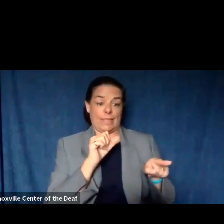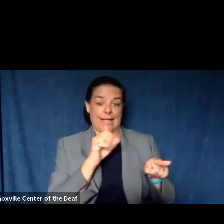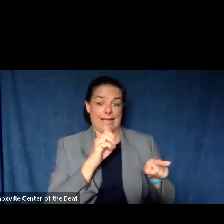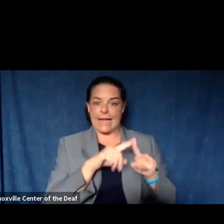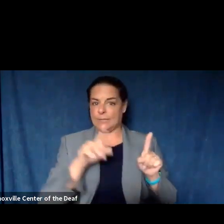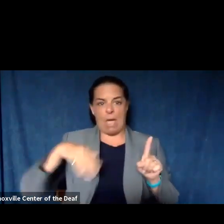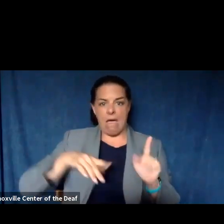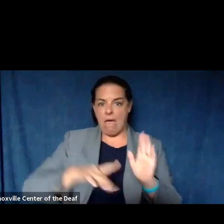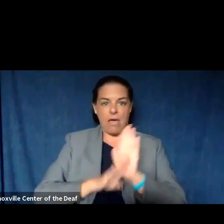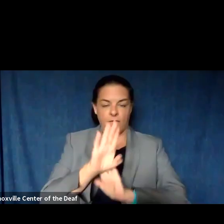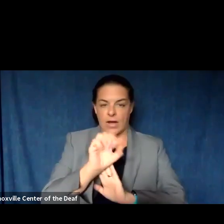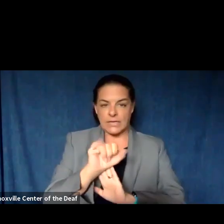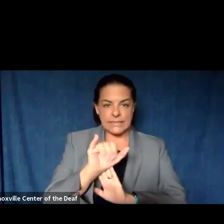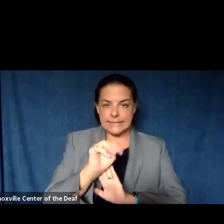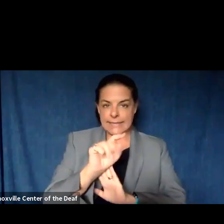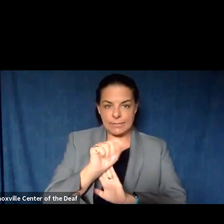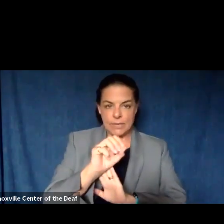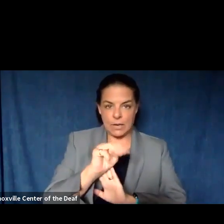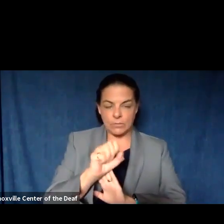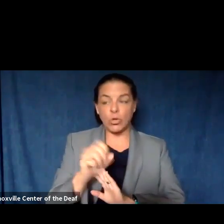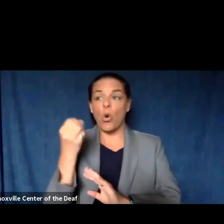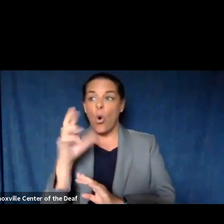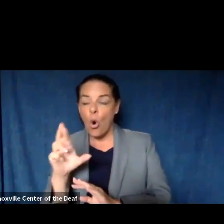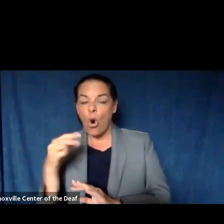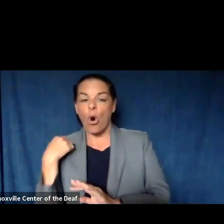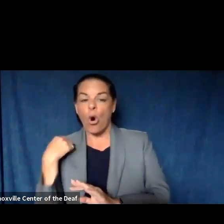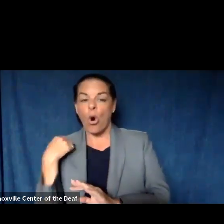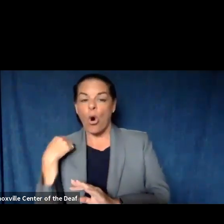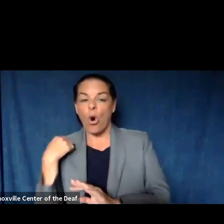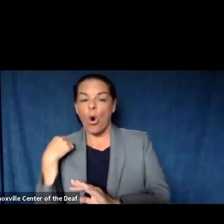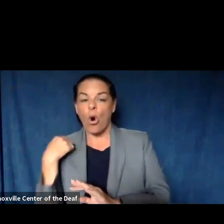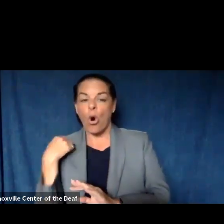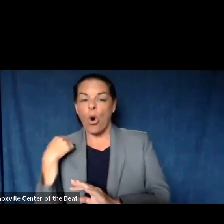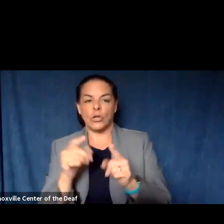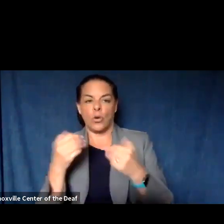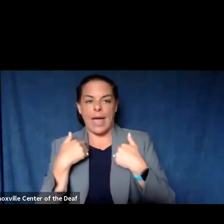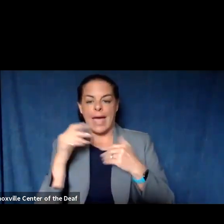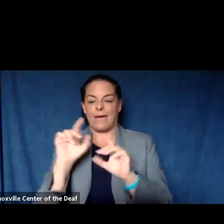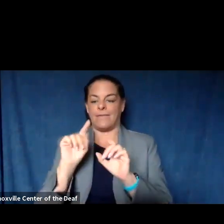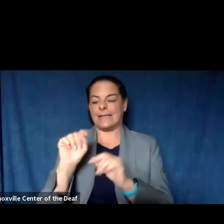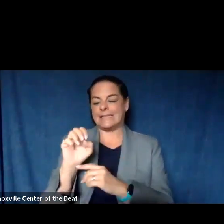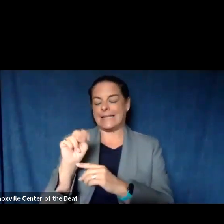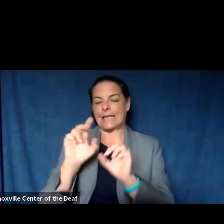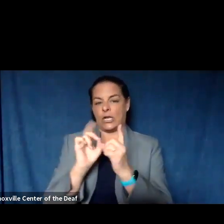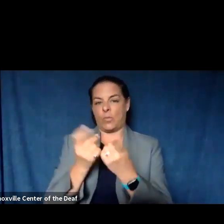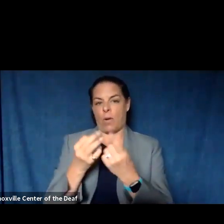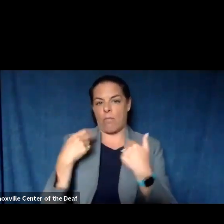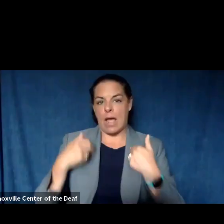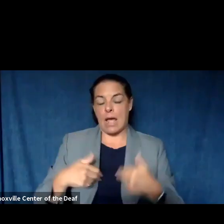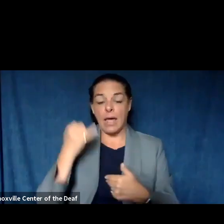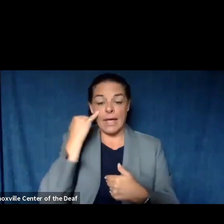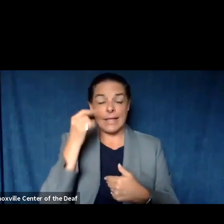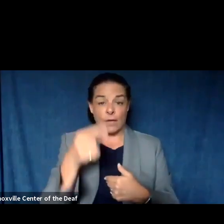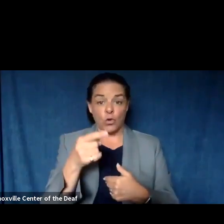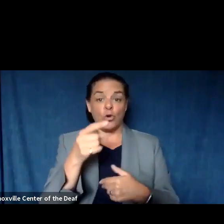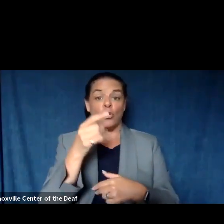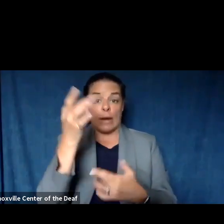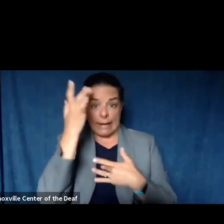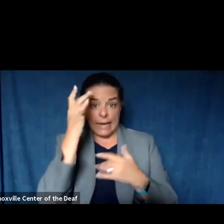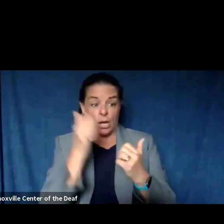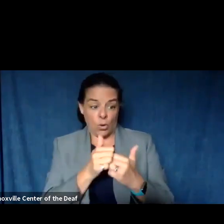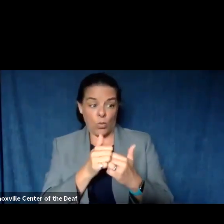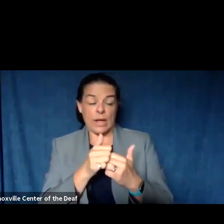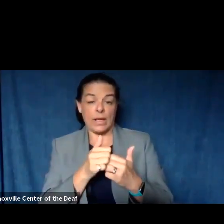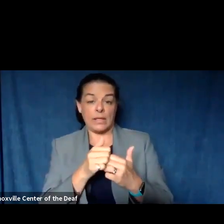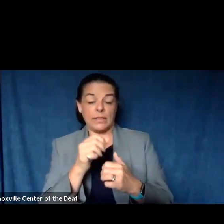developed symptoms. Or we also have added with Tennessee Department of Health, if you are clinically ill with symptoms and you have a